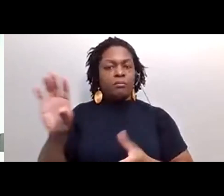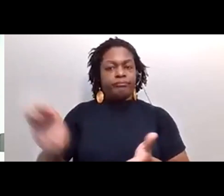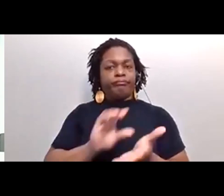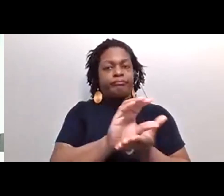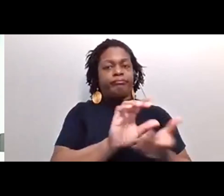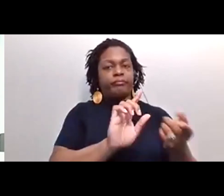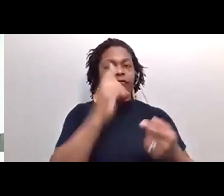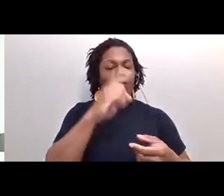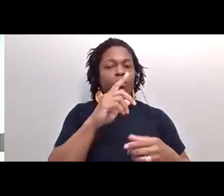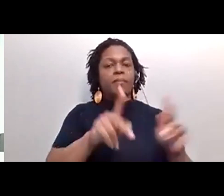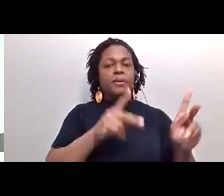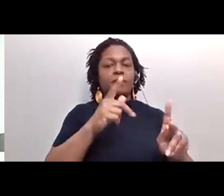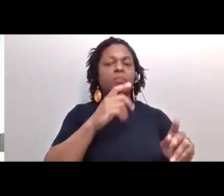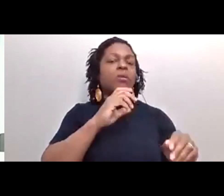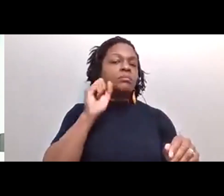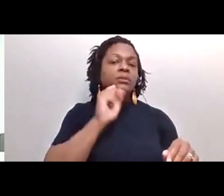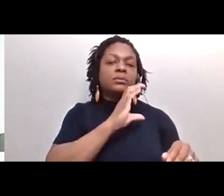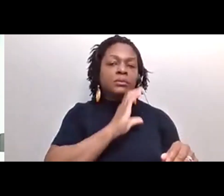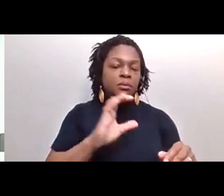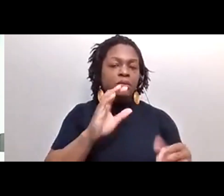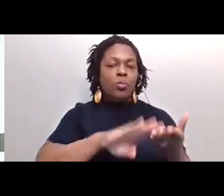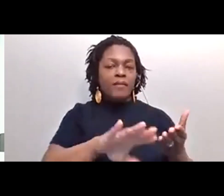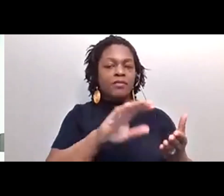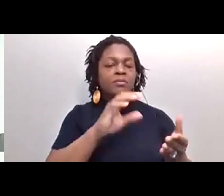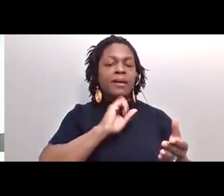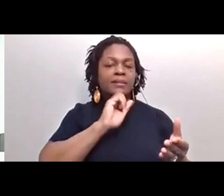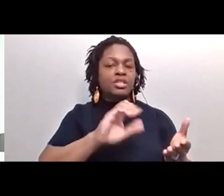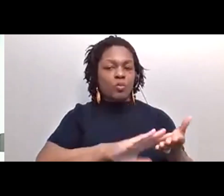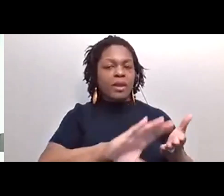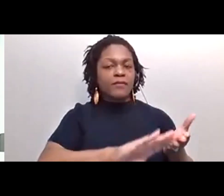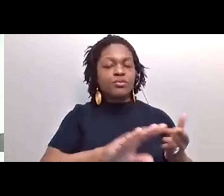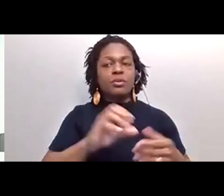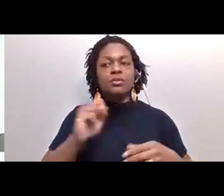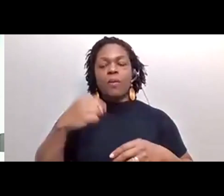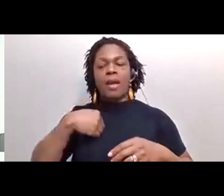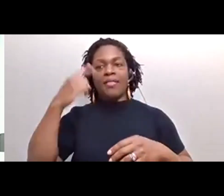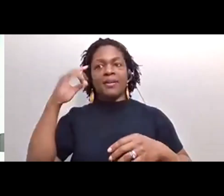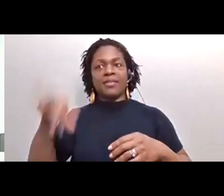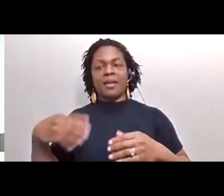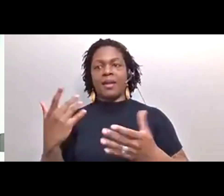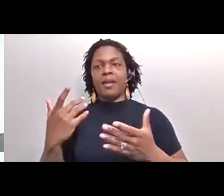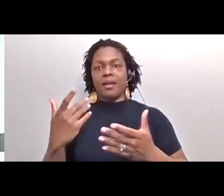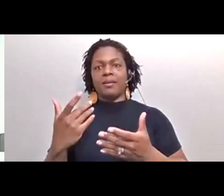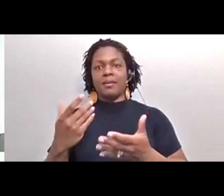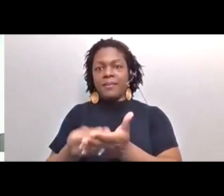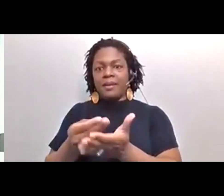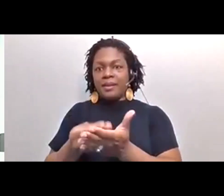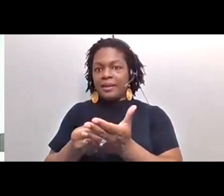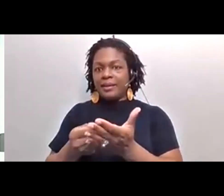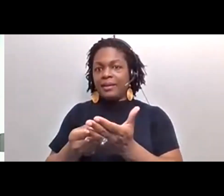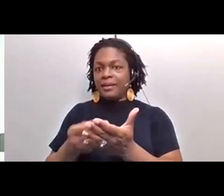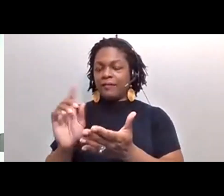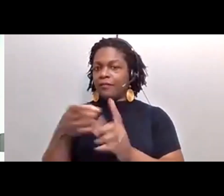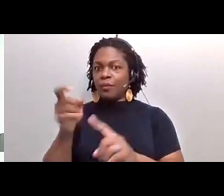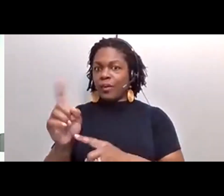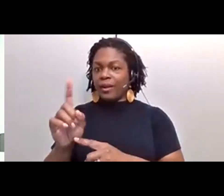waivers. So I think that, you know, absent a funding source, they got left behind. I think the message